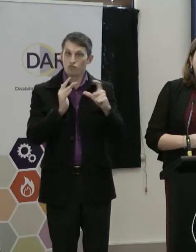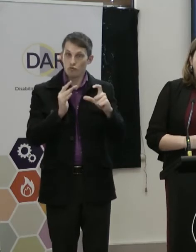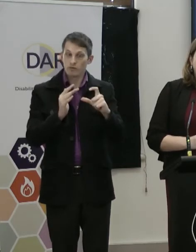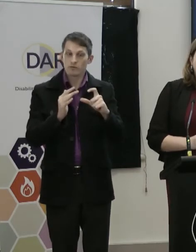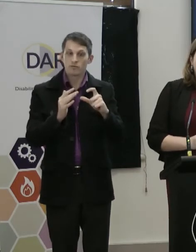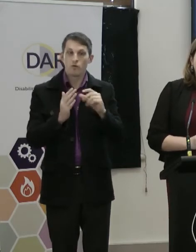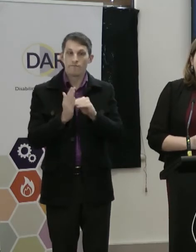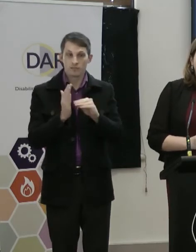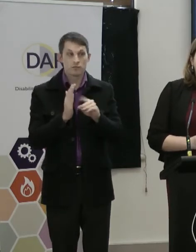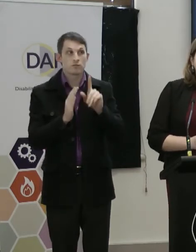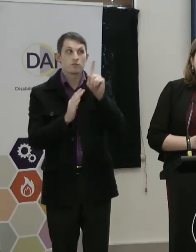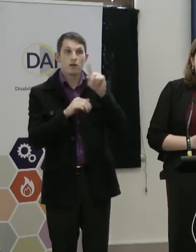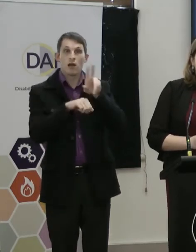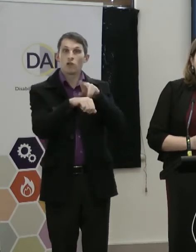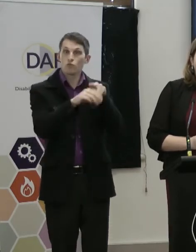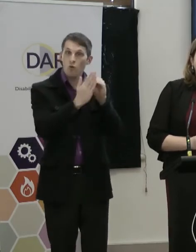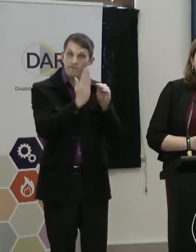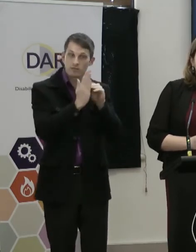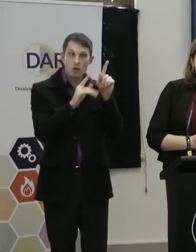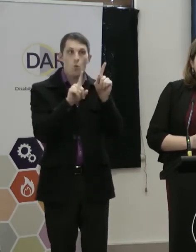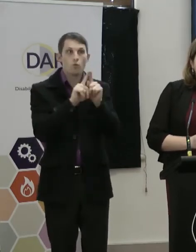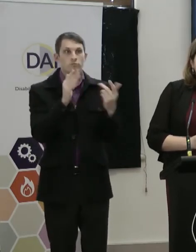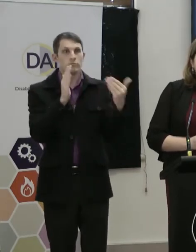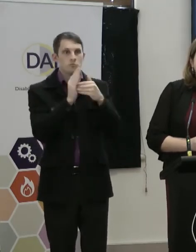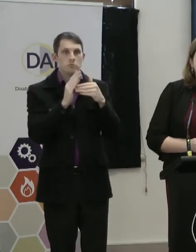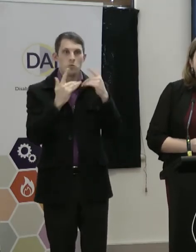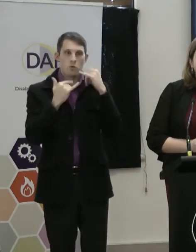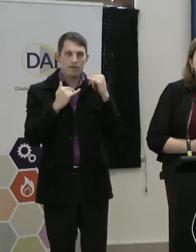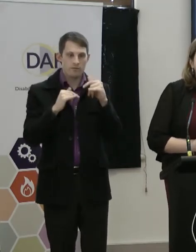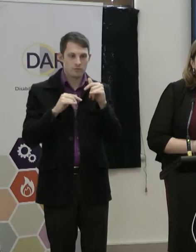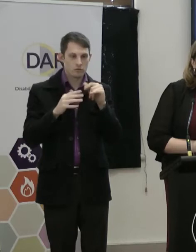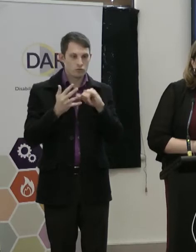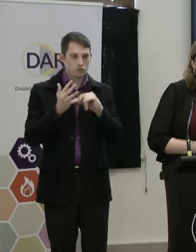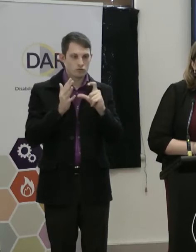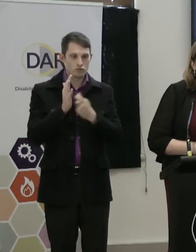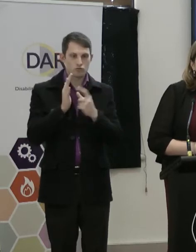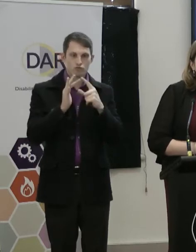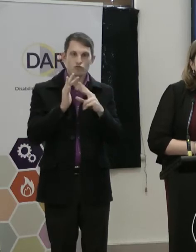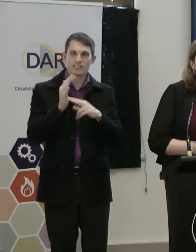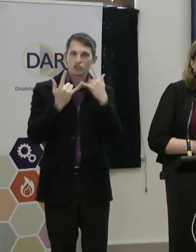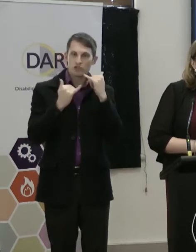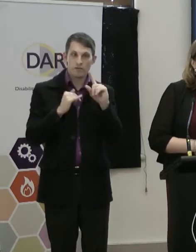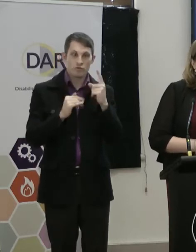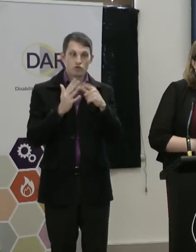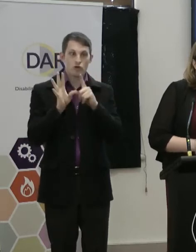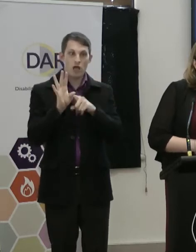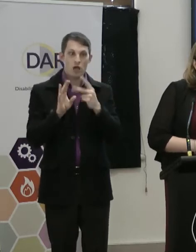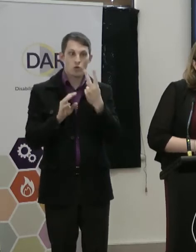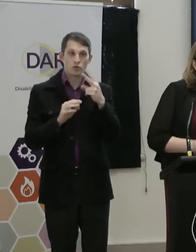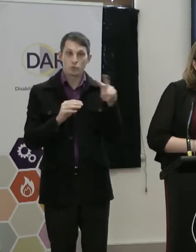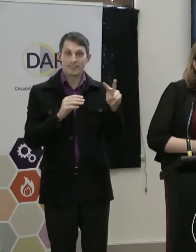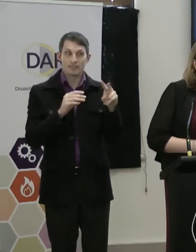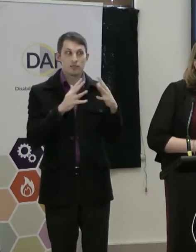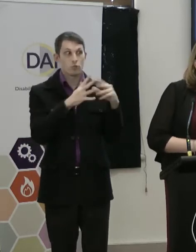our national office, they also look after the worker screening checks. So from the 1st of July 2020, there'll be a national